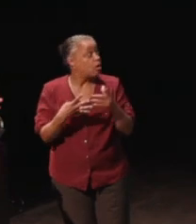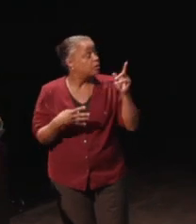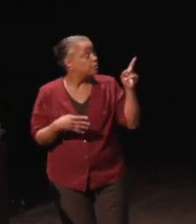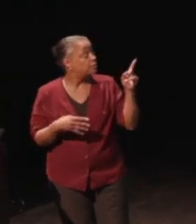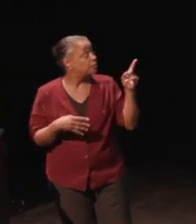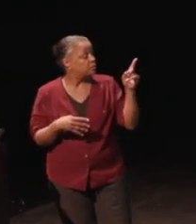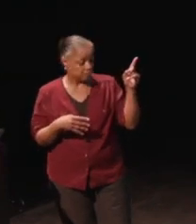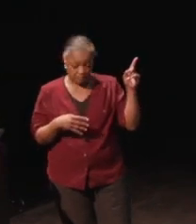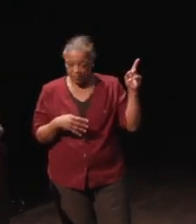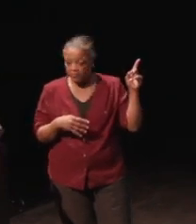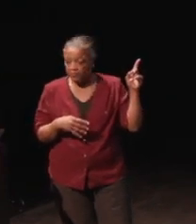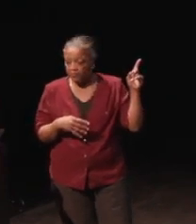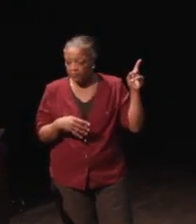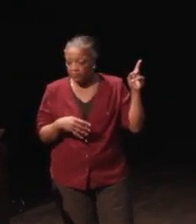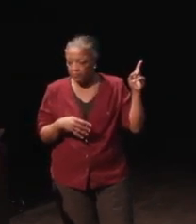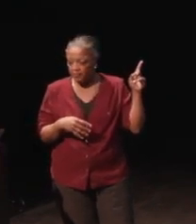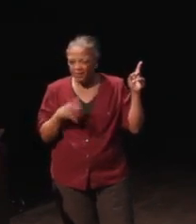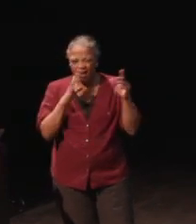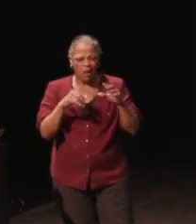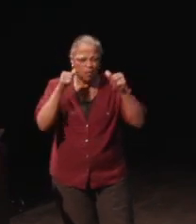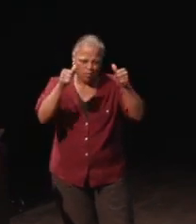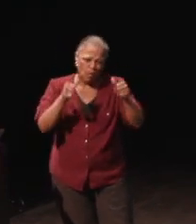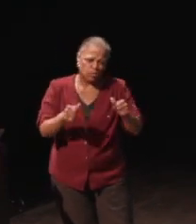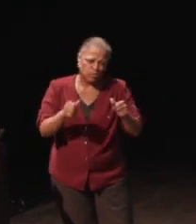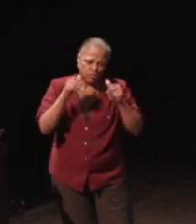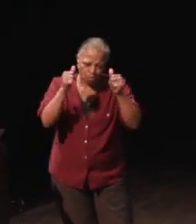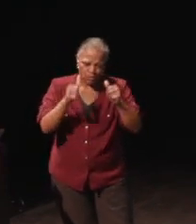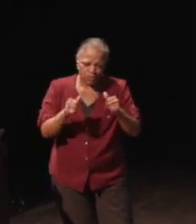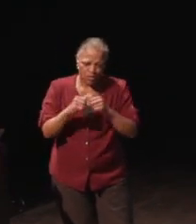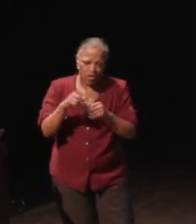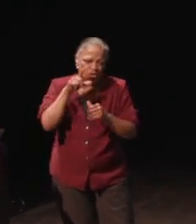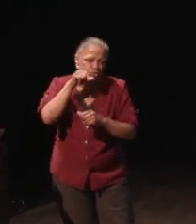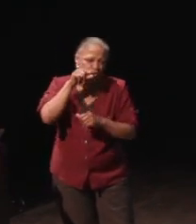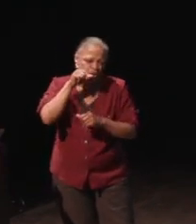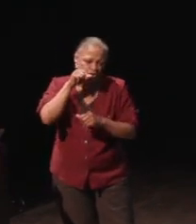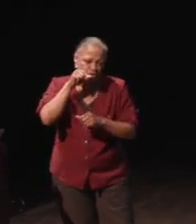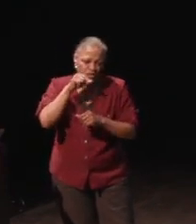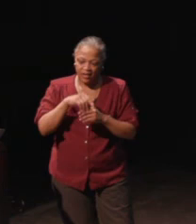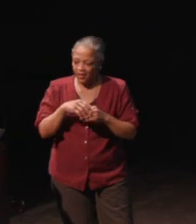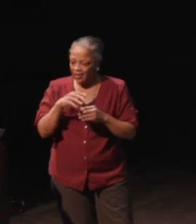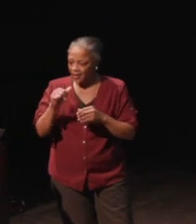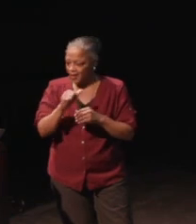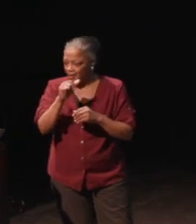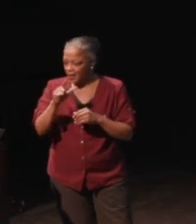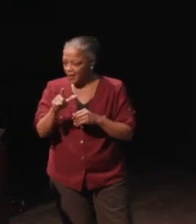and I'll post this on Twitter at